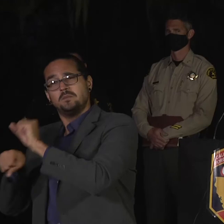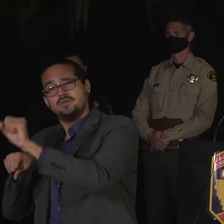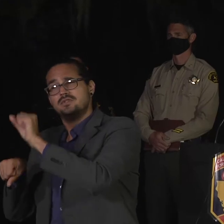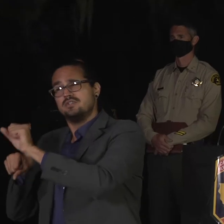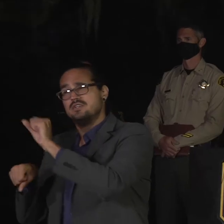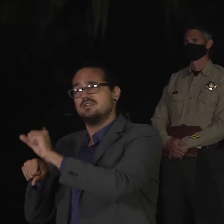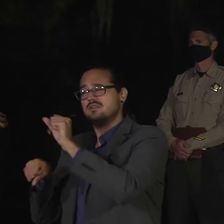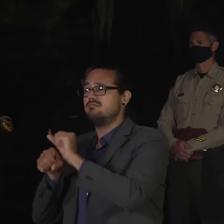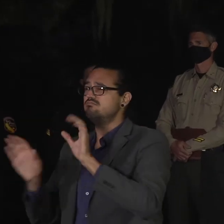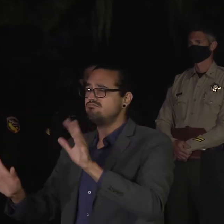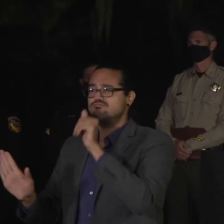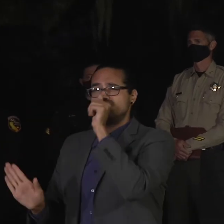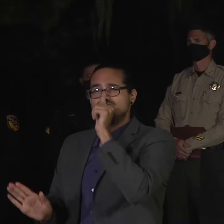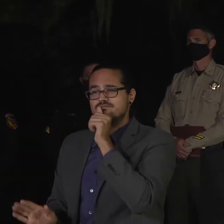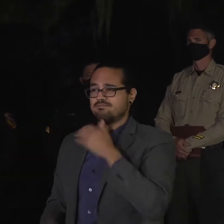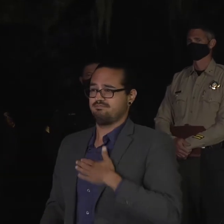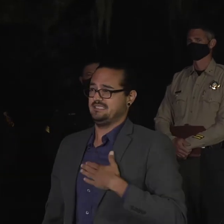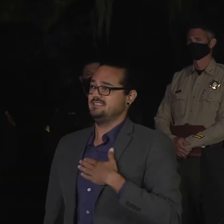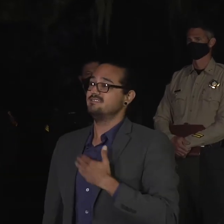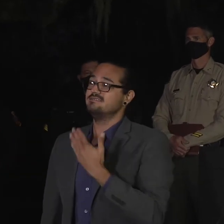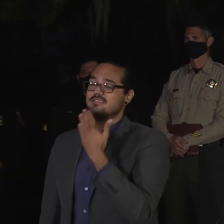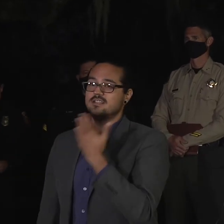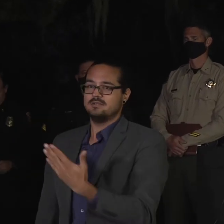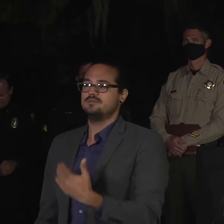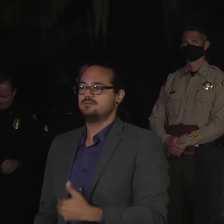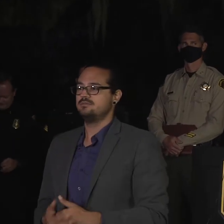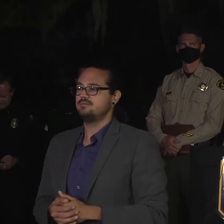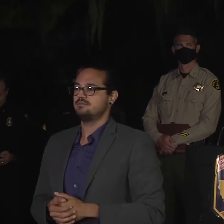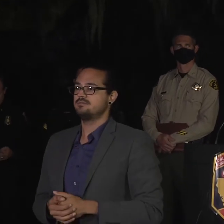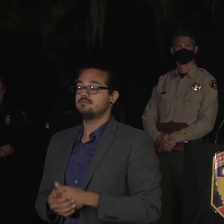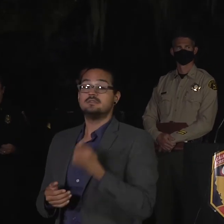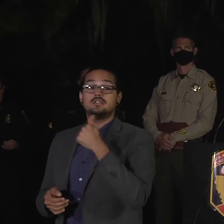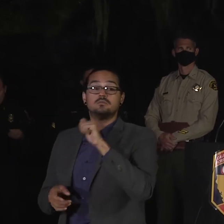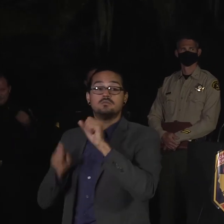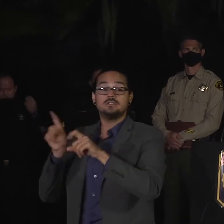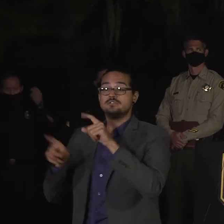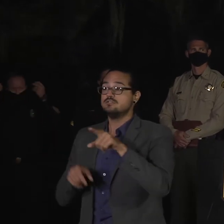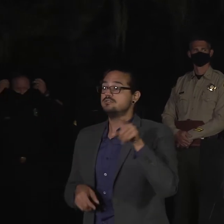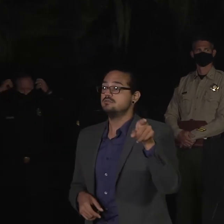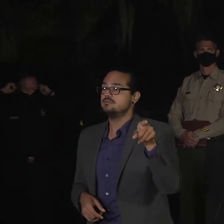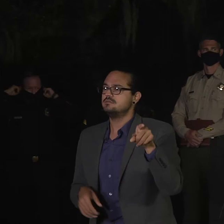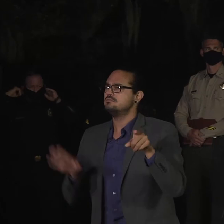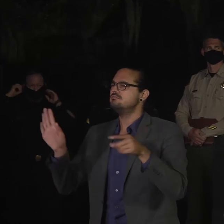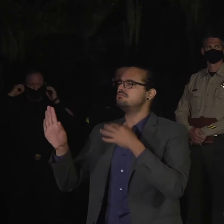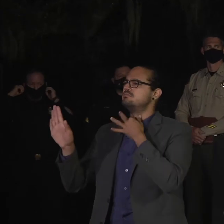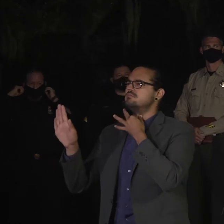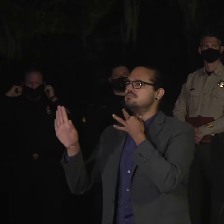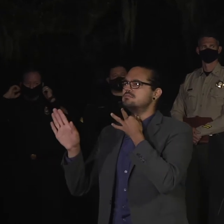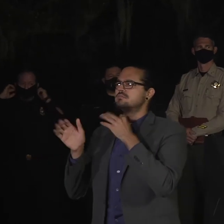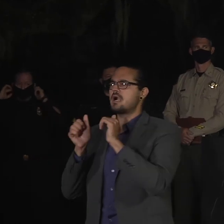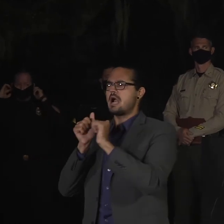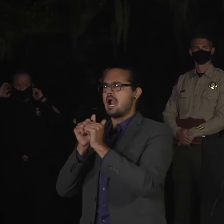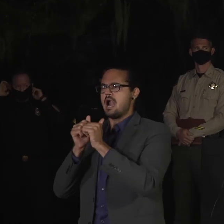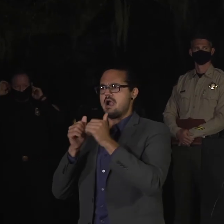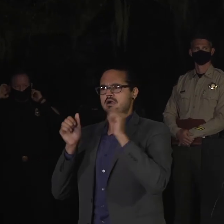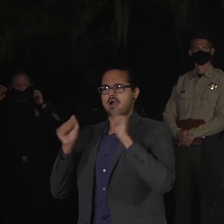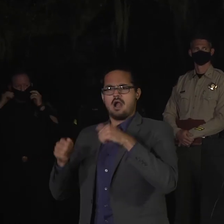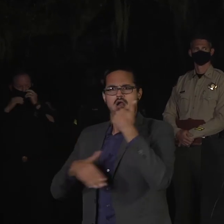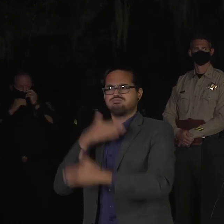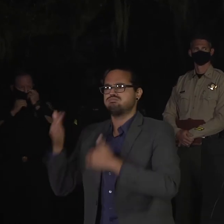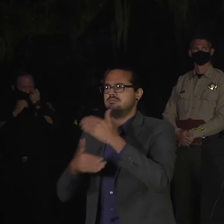All right. Happy to answer any questions that might be out there. How were you able to make such good progress yesterday, and you anticipate a